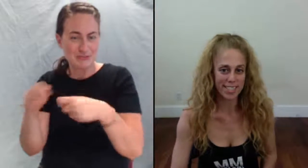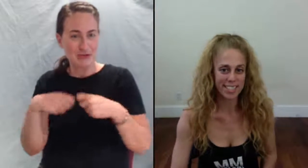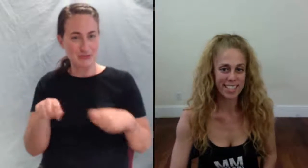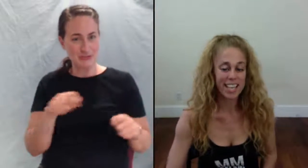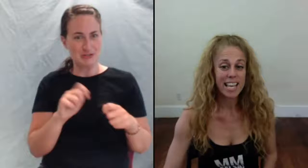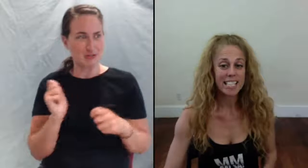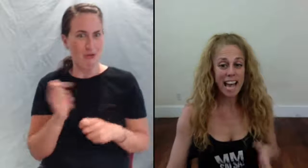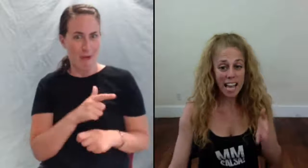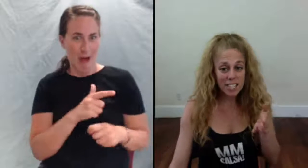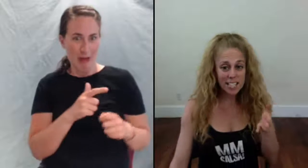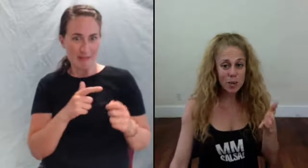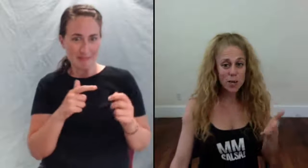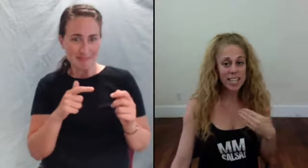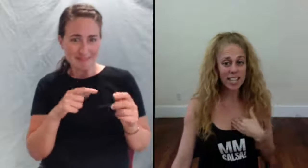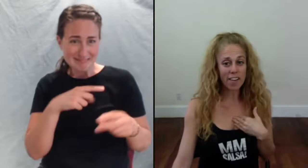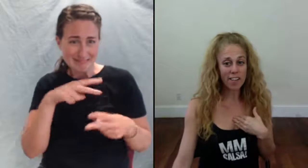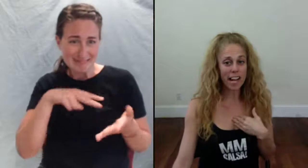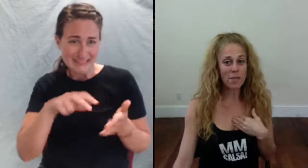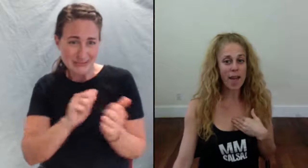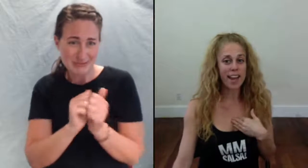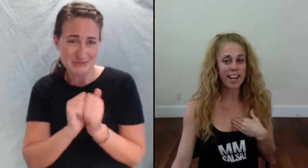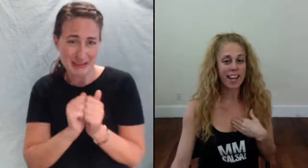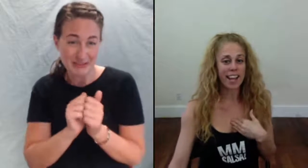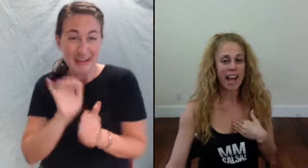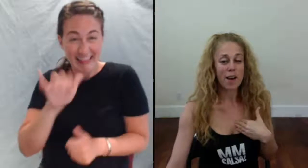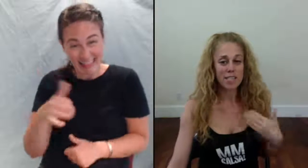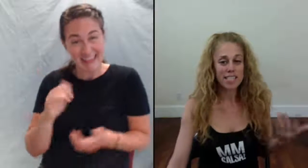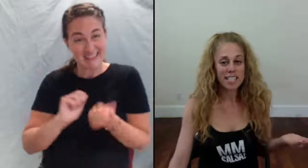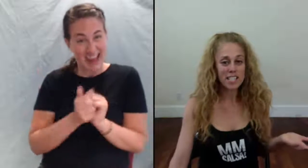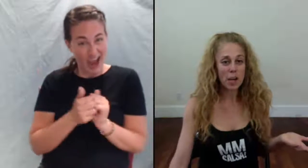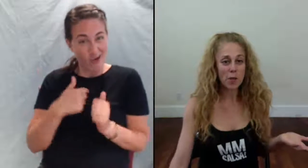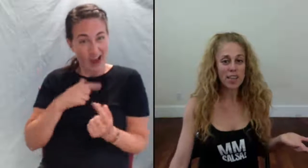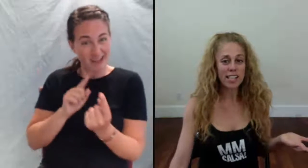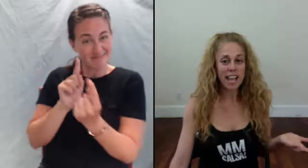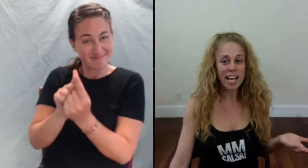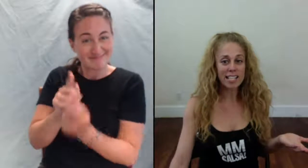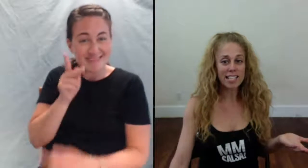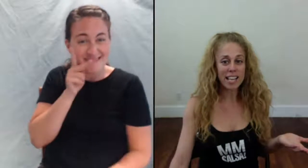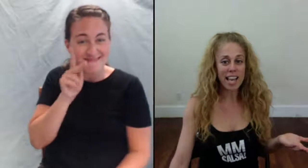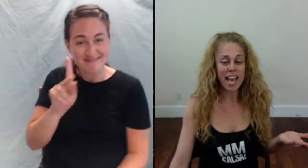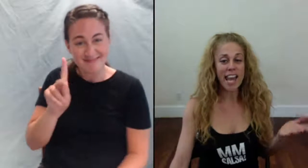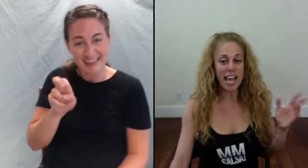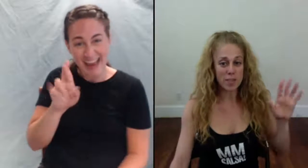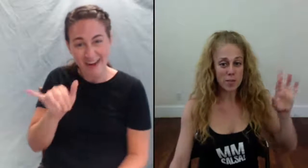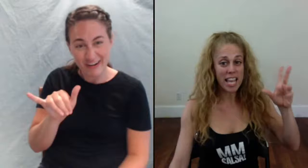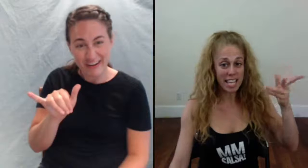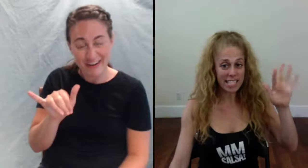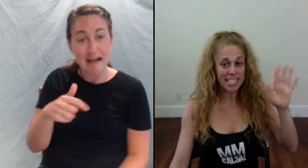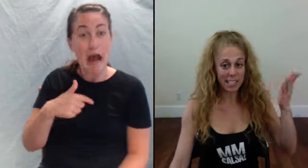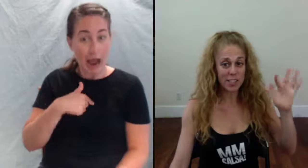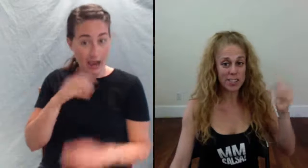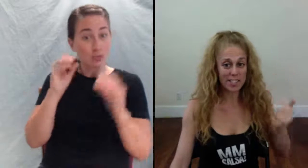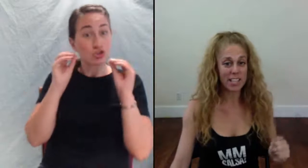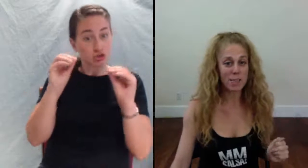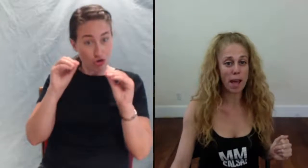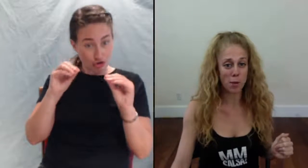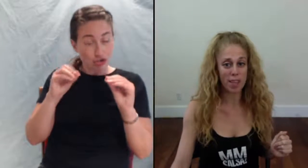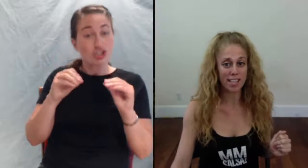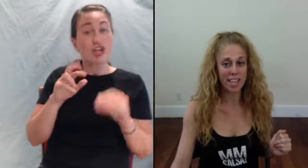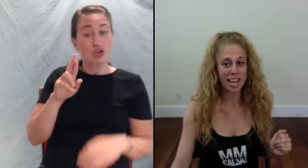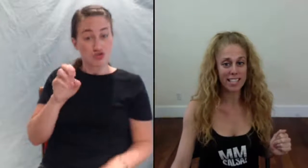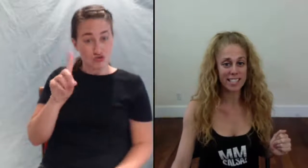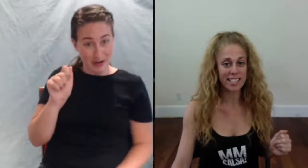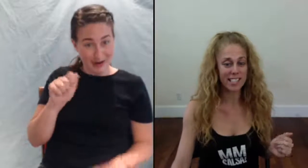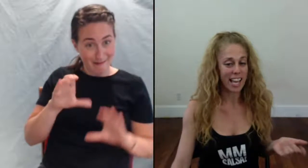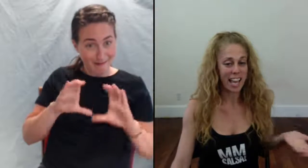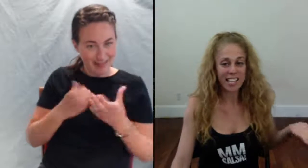at once. It's actually the way that Carrie and I met. I was teaching a Rueda class and I used hand signals in my